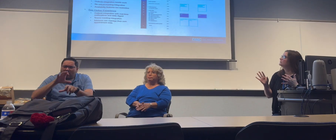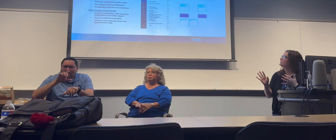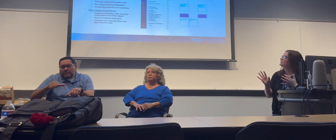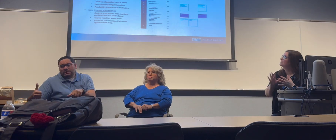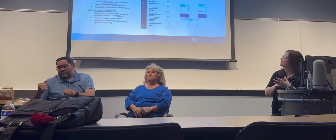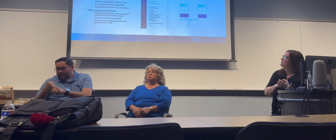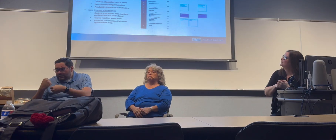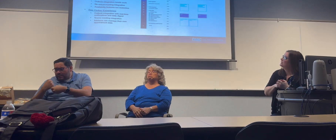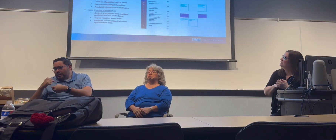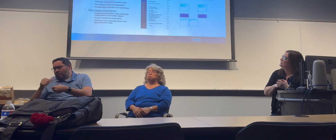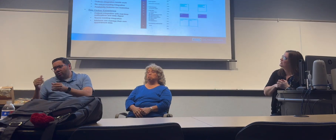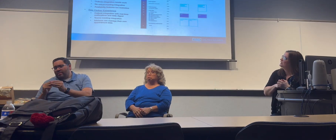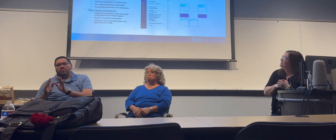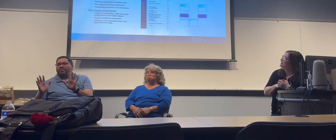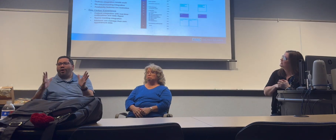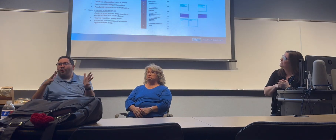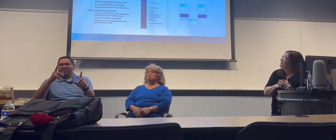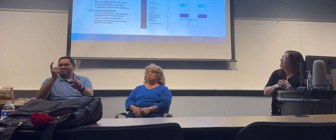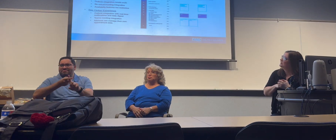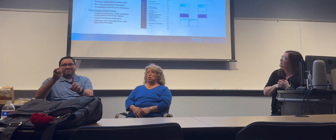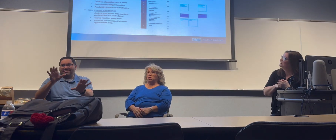work.